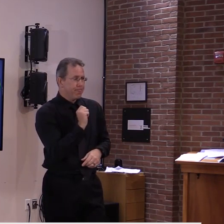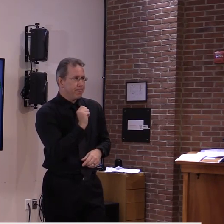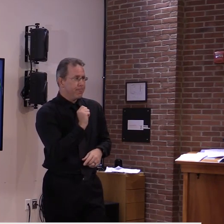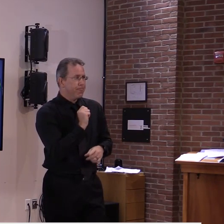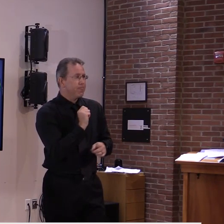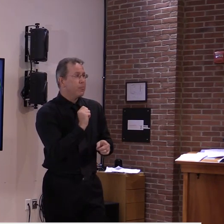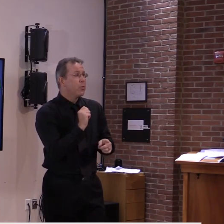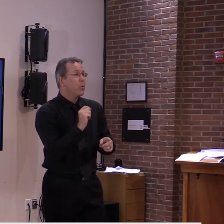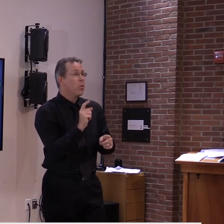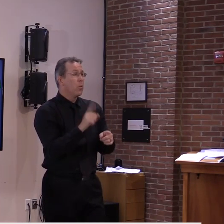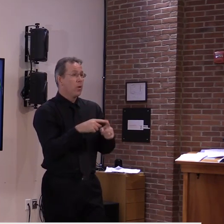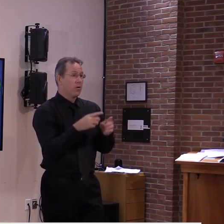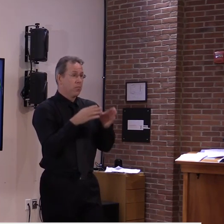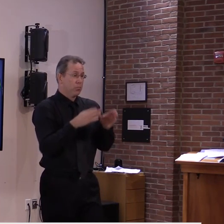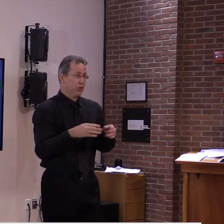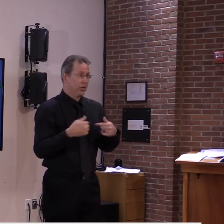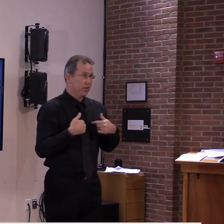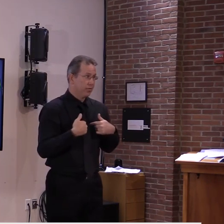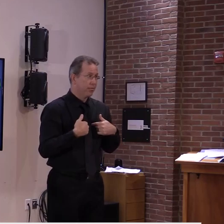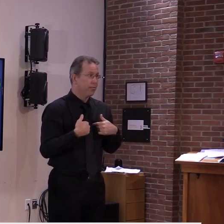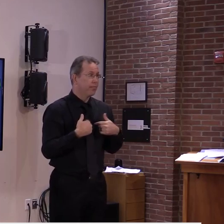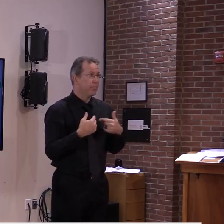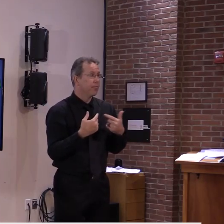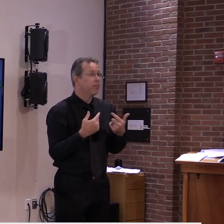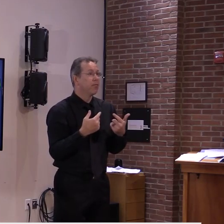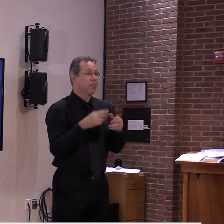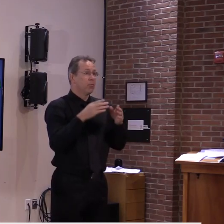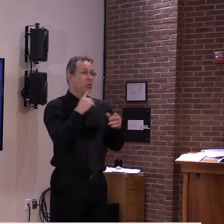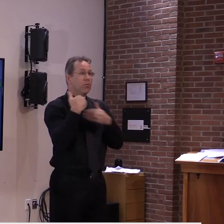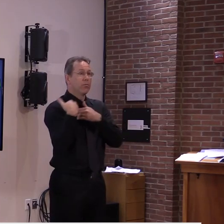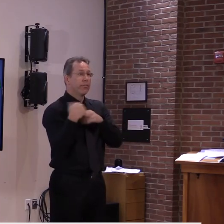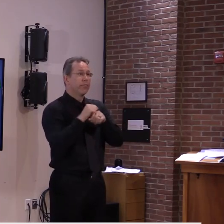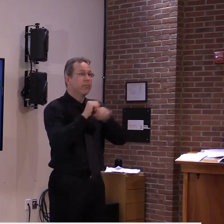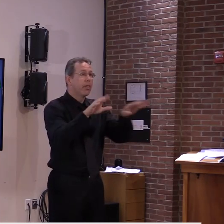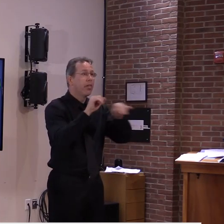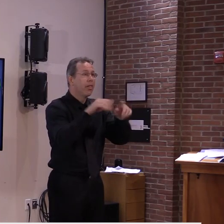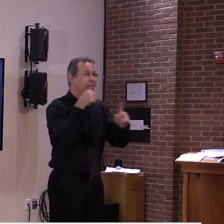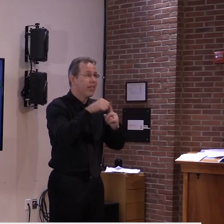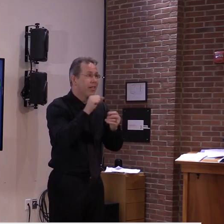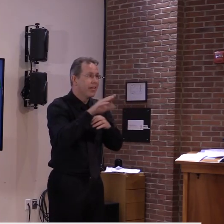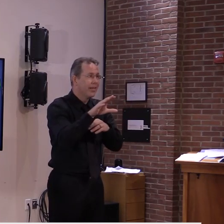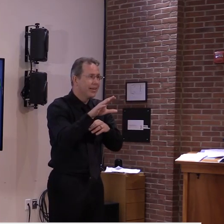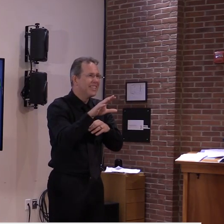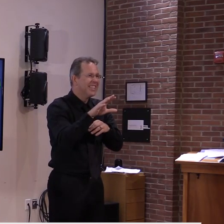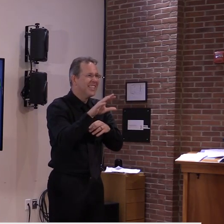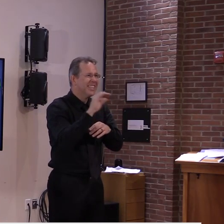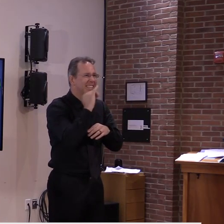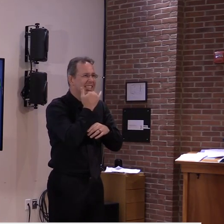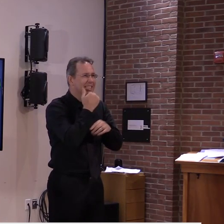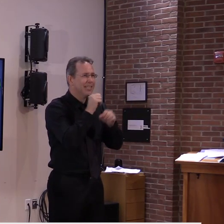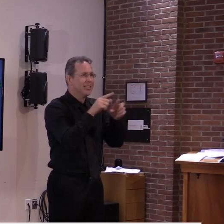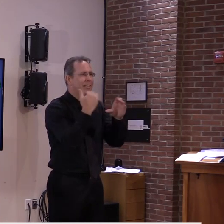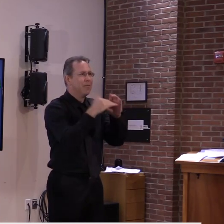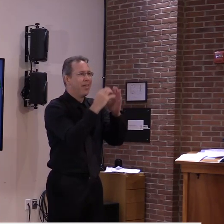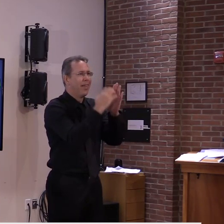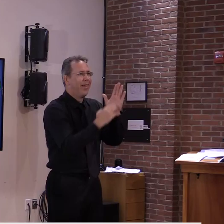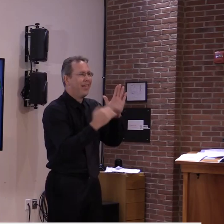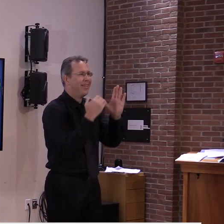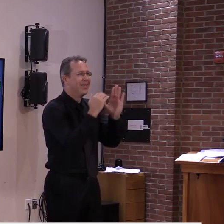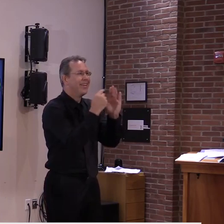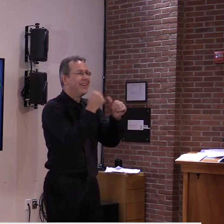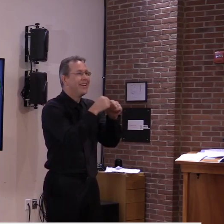communicate via email trying to alert people that this situation had happened and